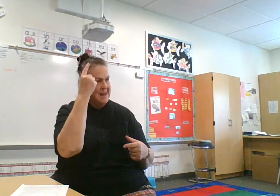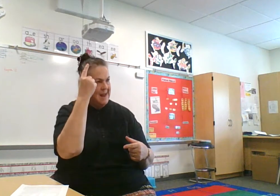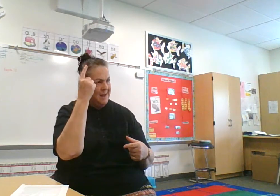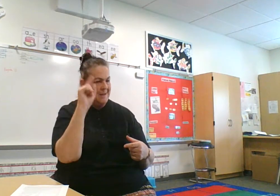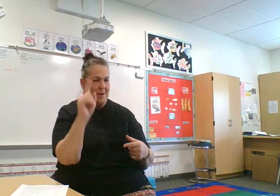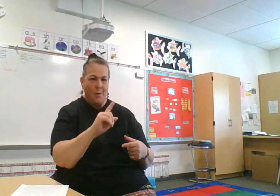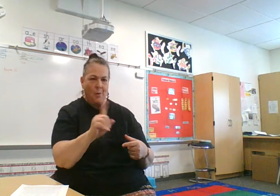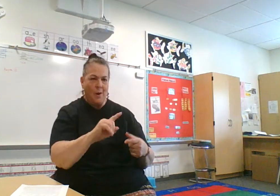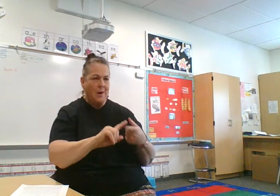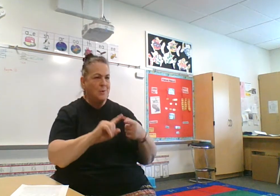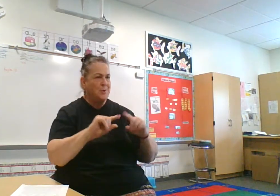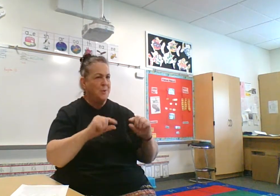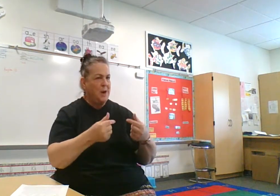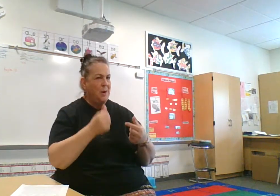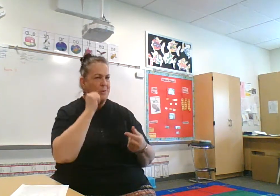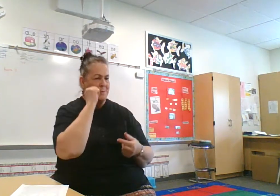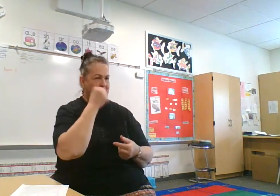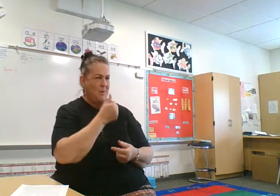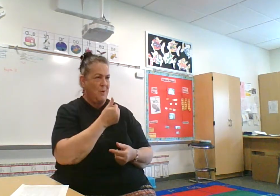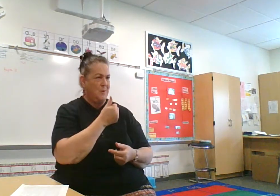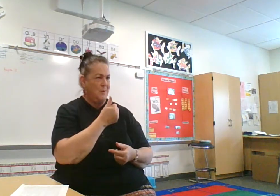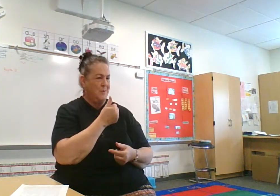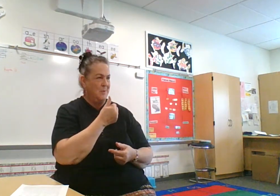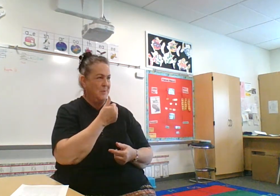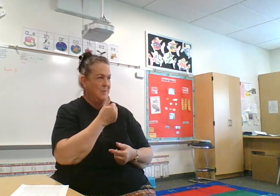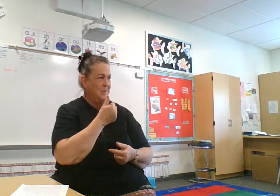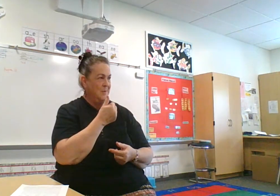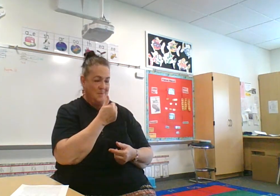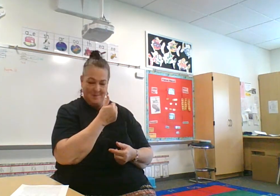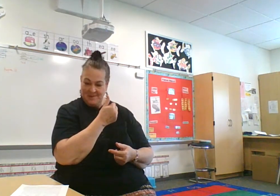understand where to go tomorrow.